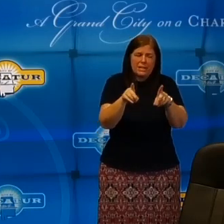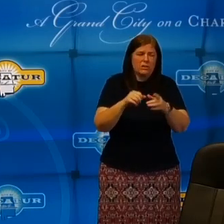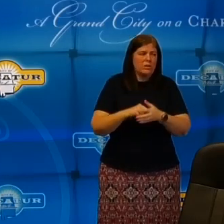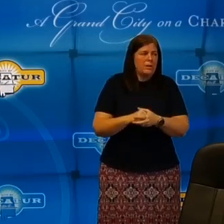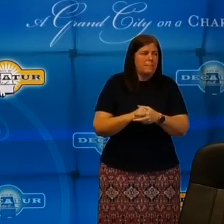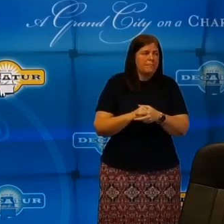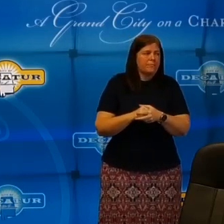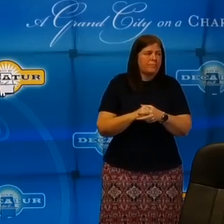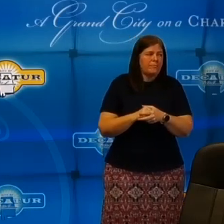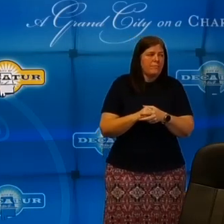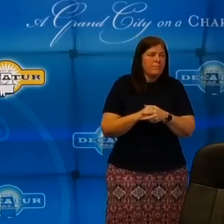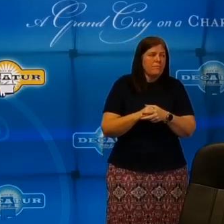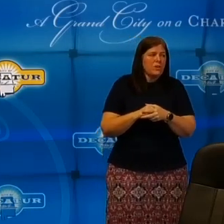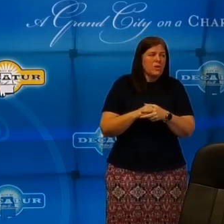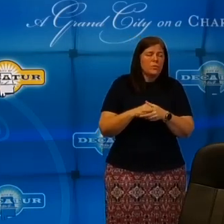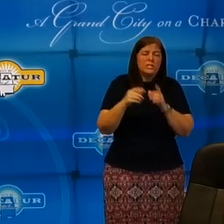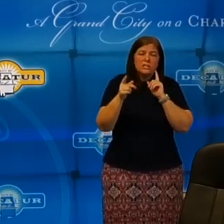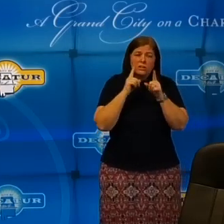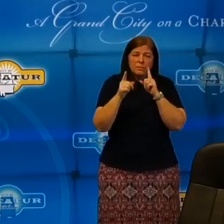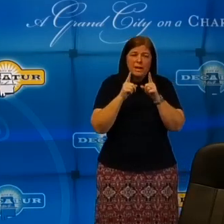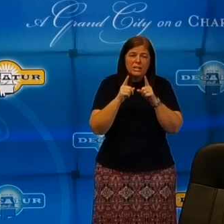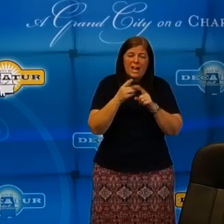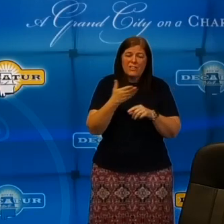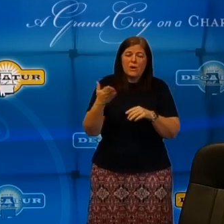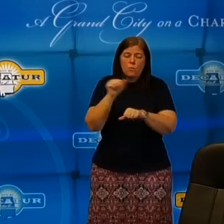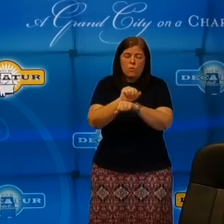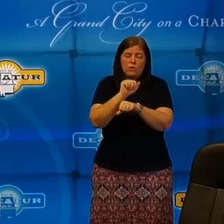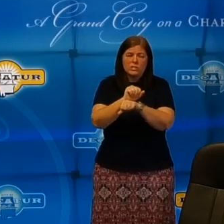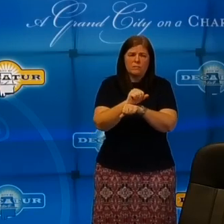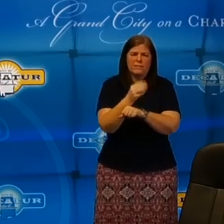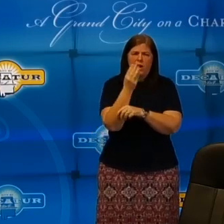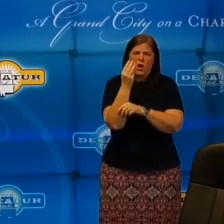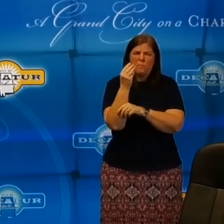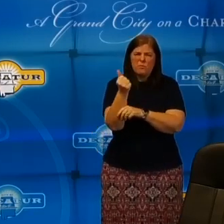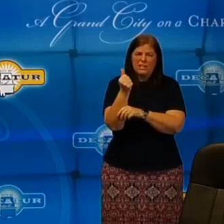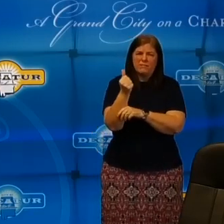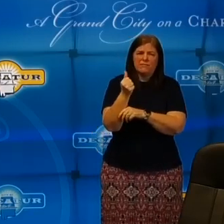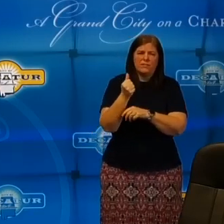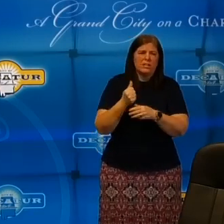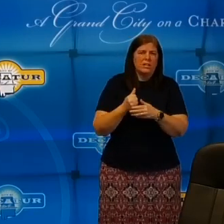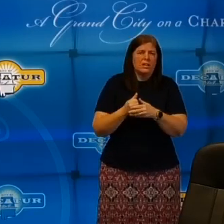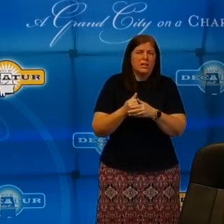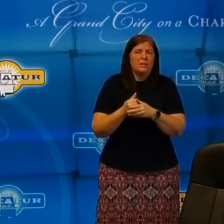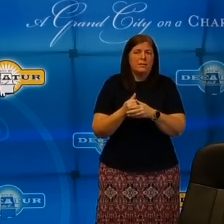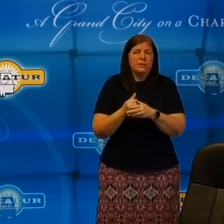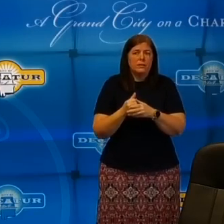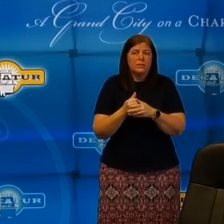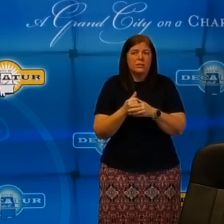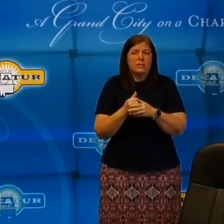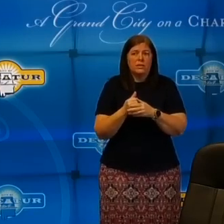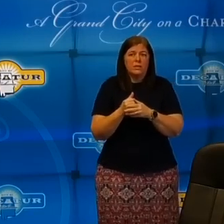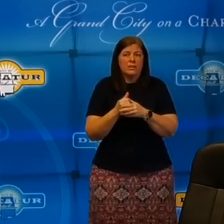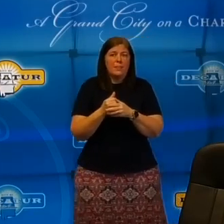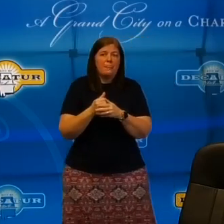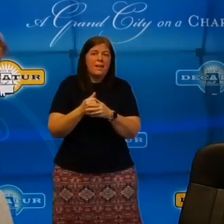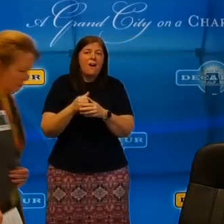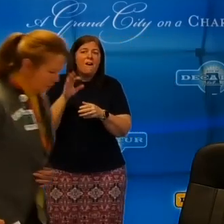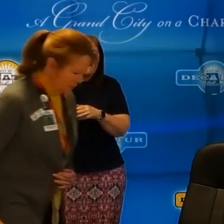emergency declaration for the city works. I'll give you a brief timeline. On February 28th of this